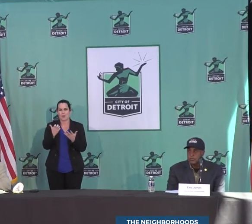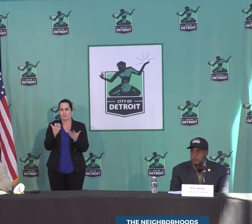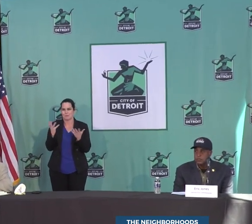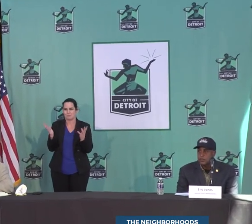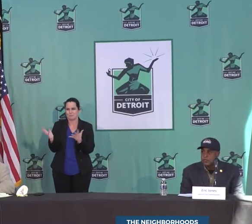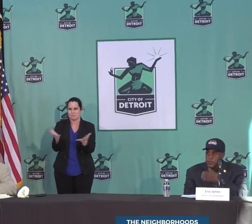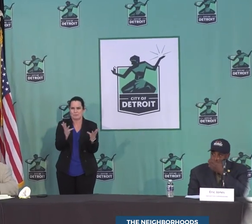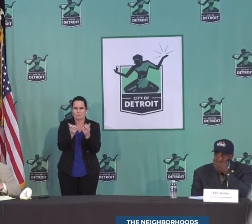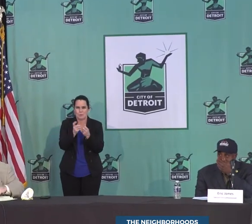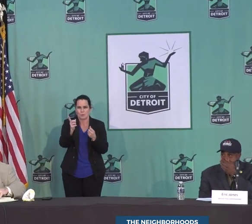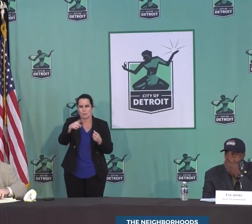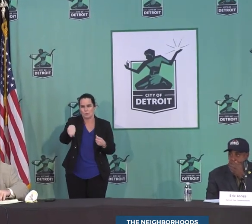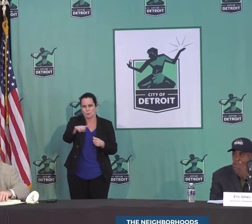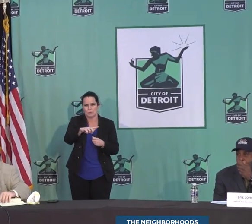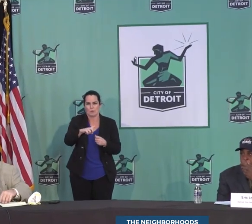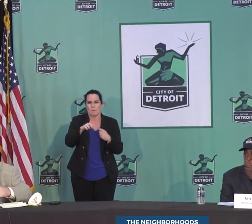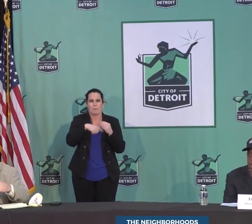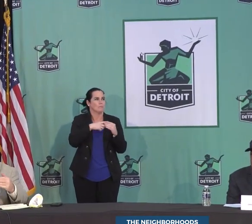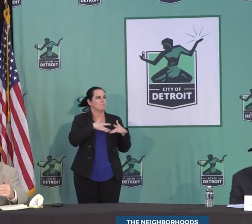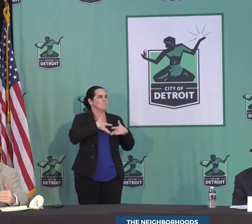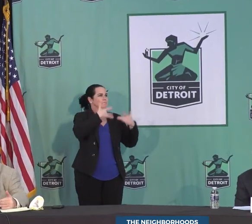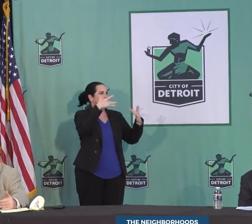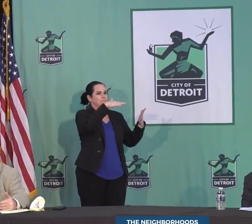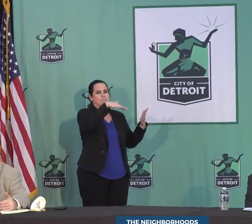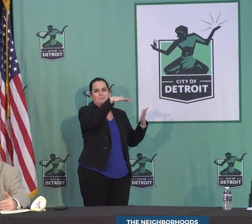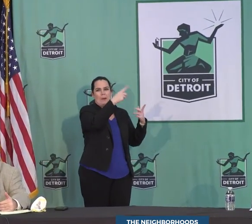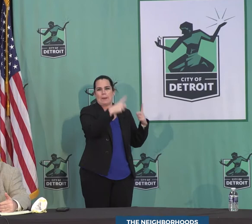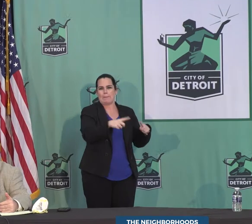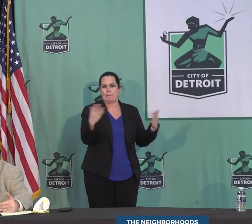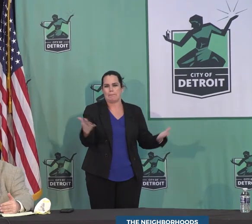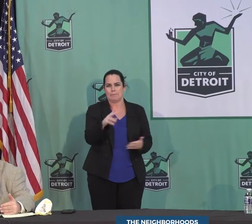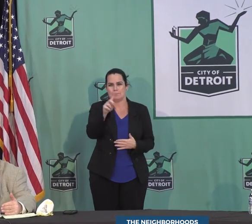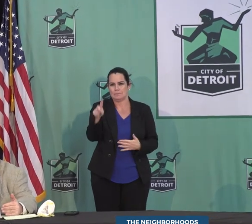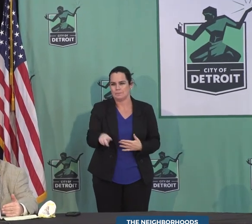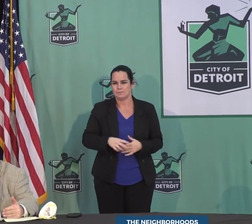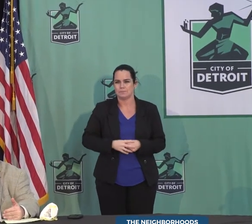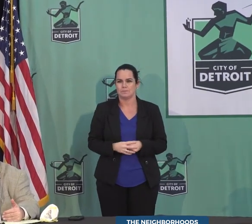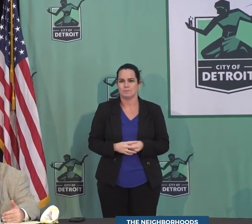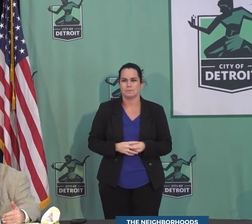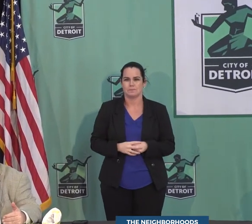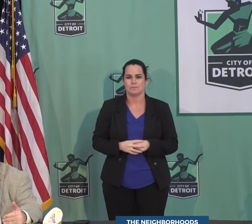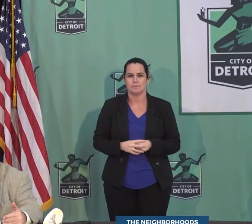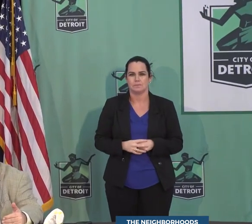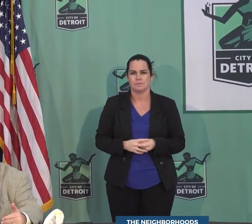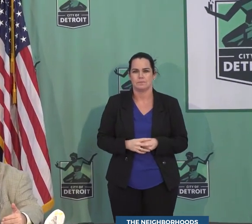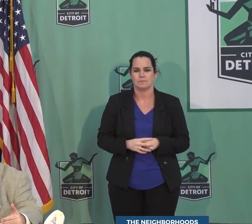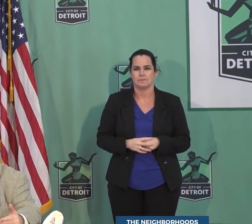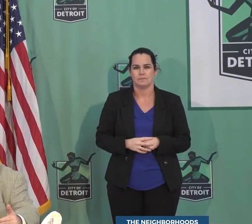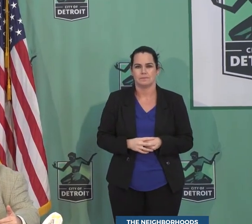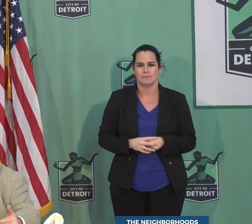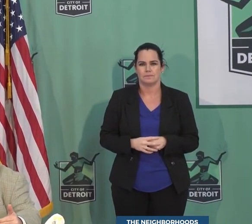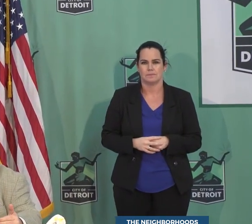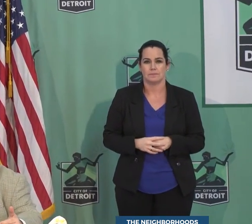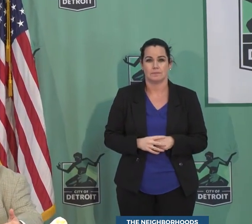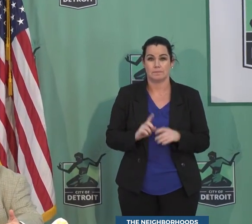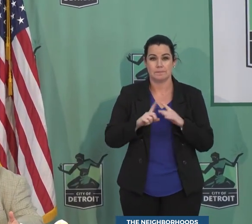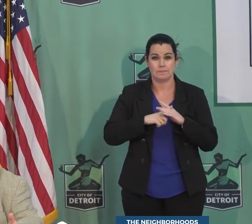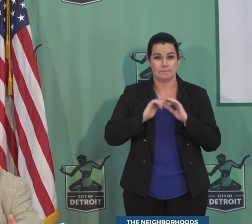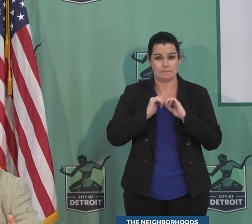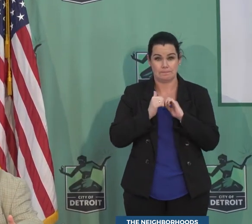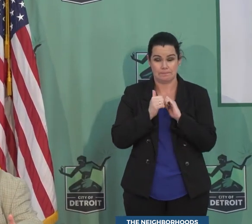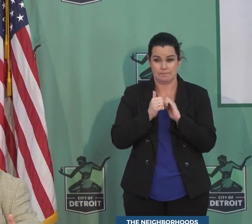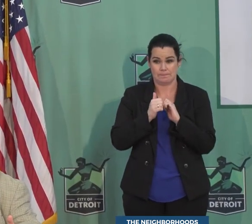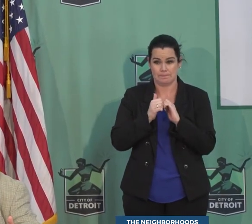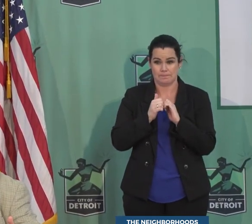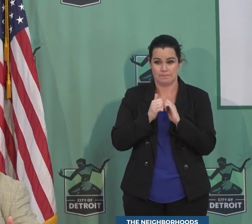what we have going on in this city and I'm going to start at our single